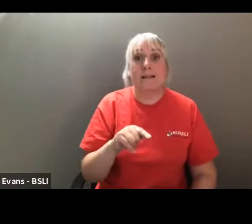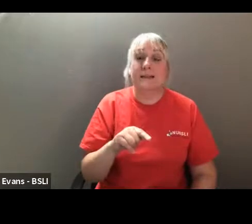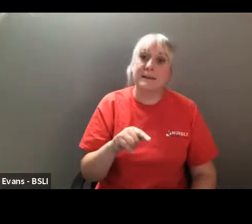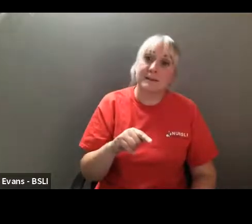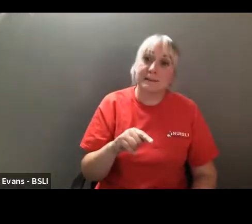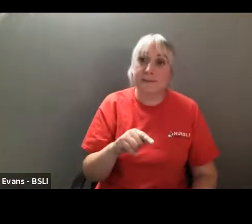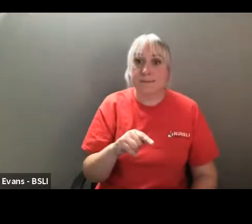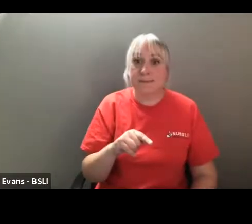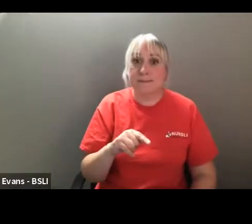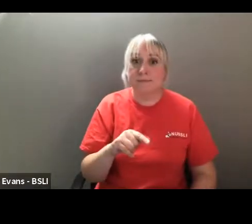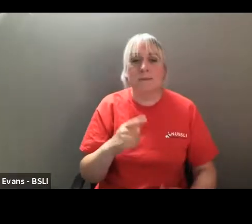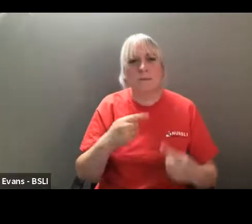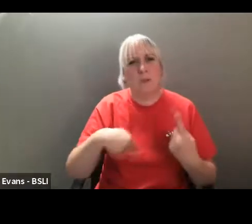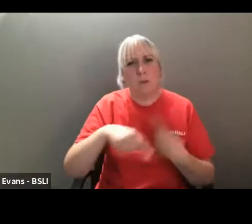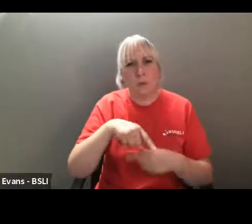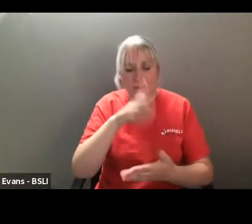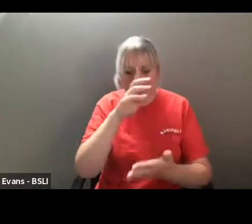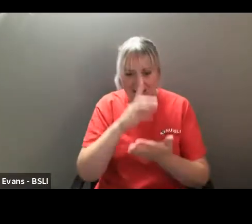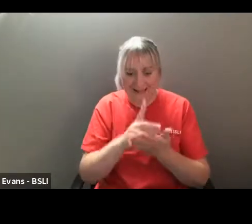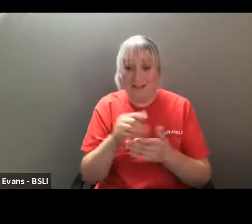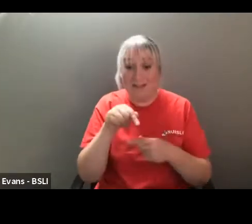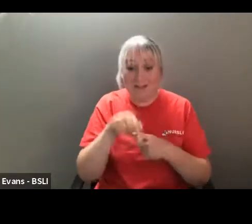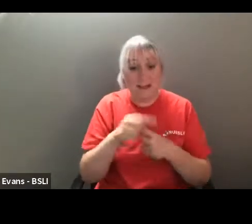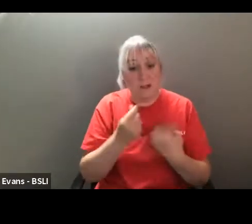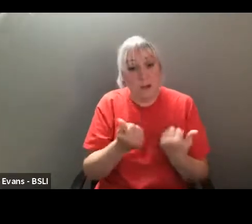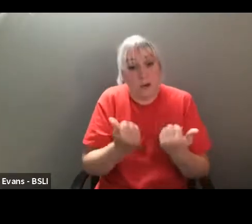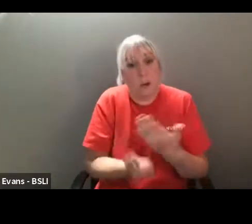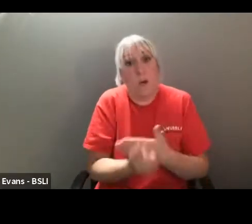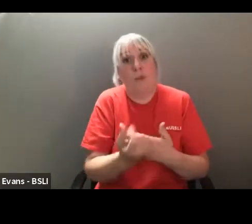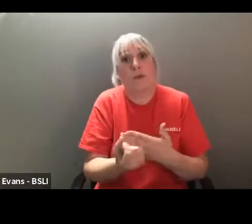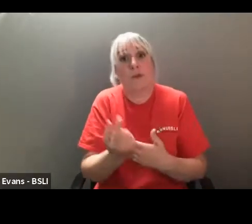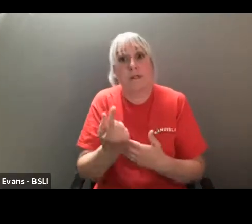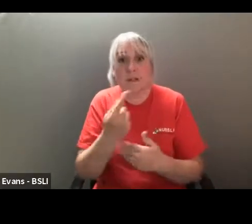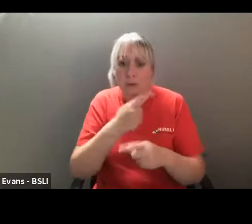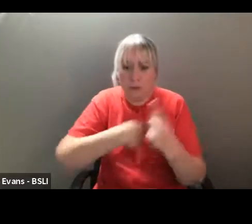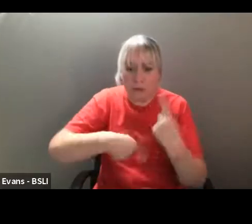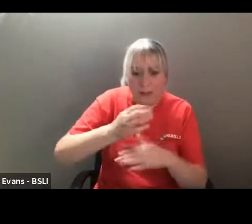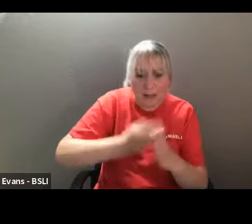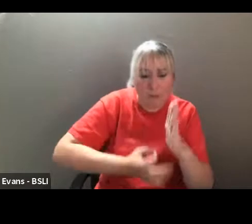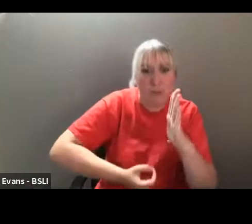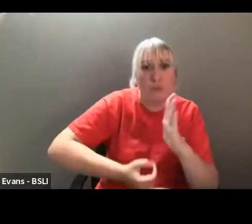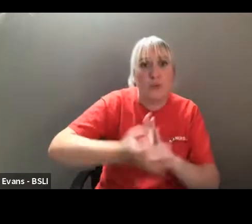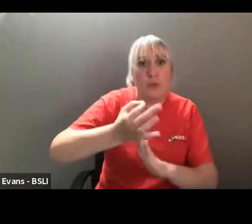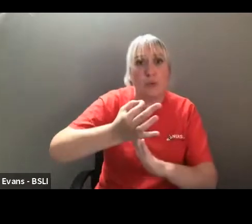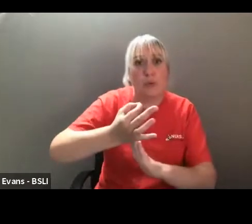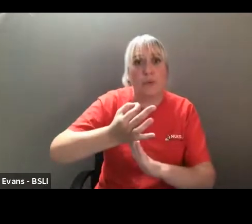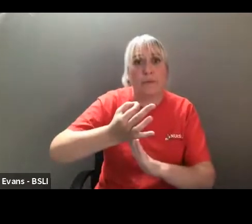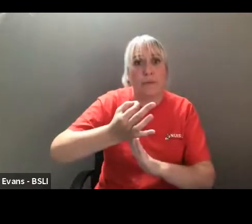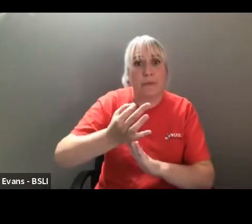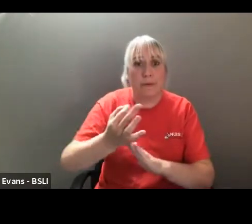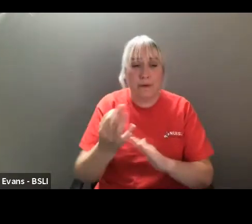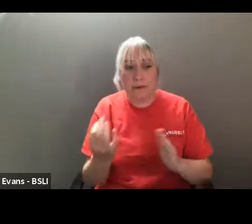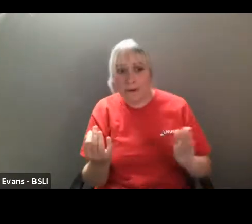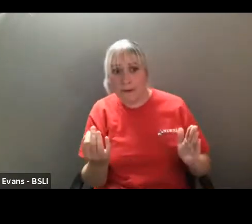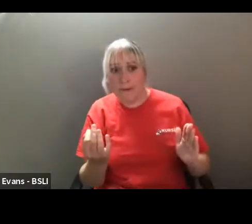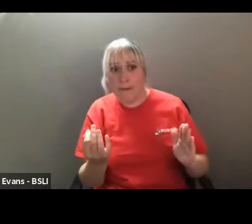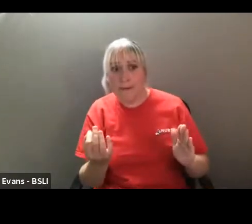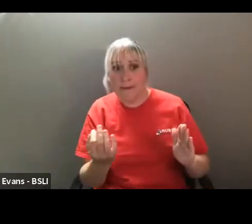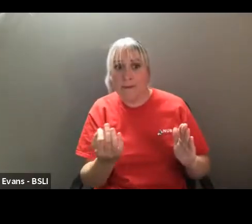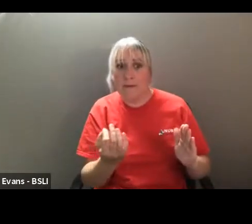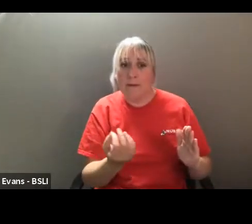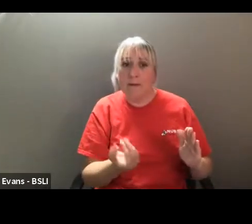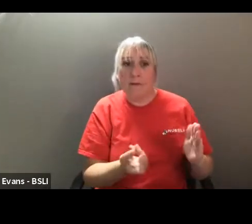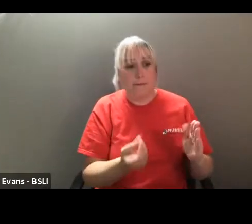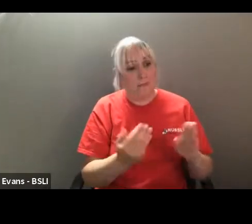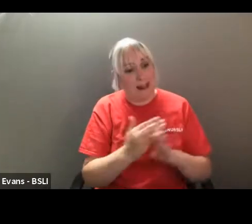We also believe that there is an opportunity to improve on our labour legislation